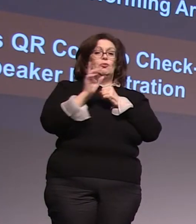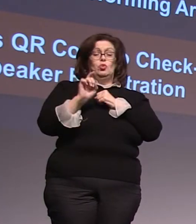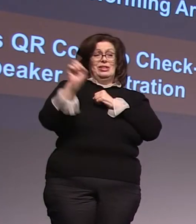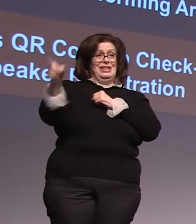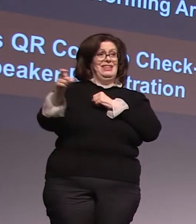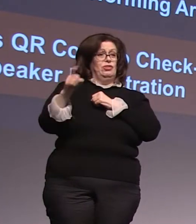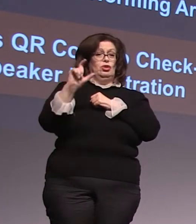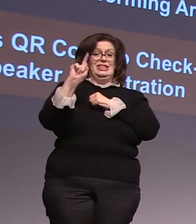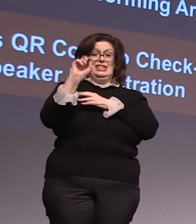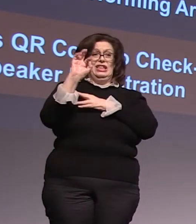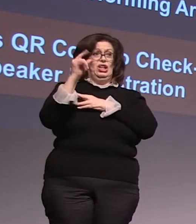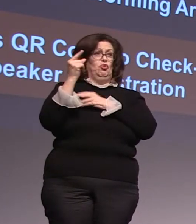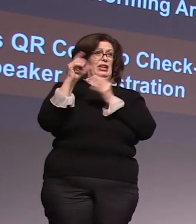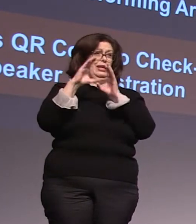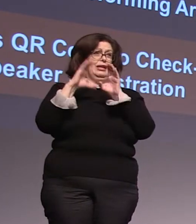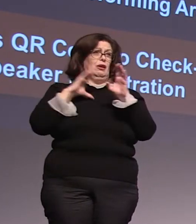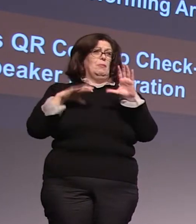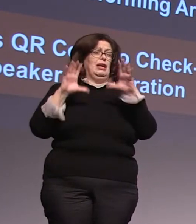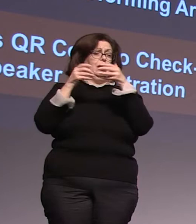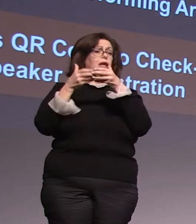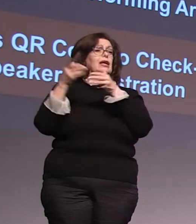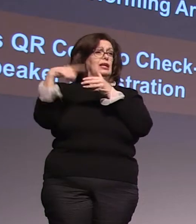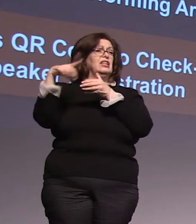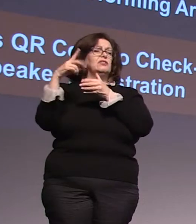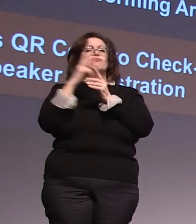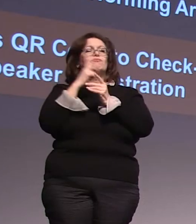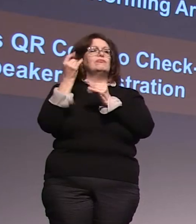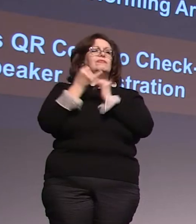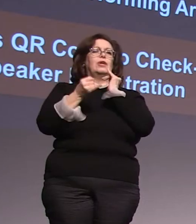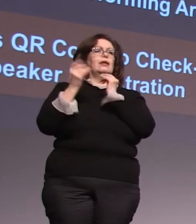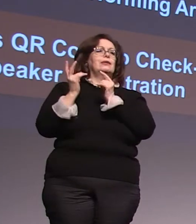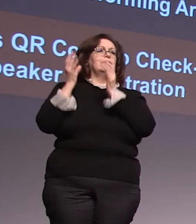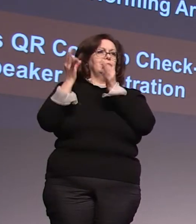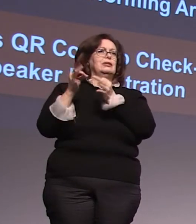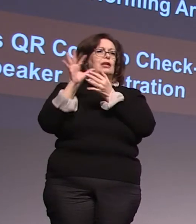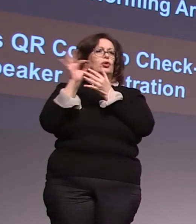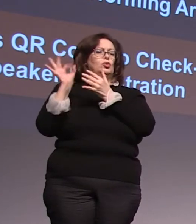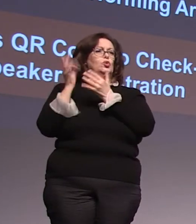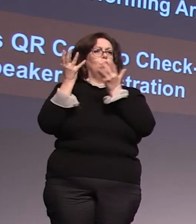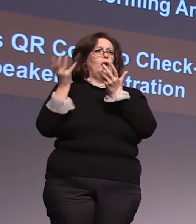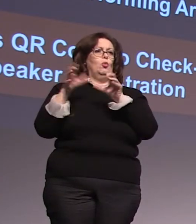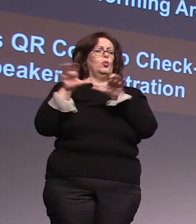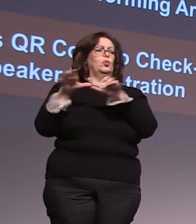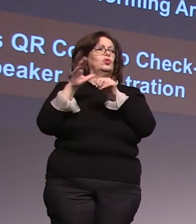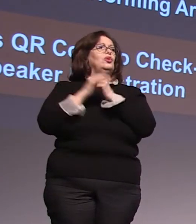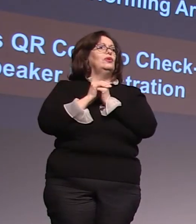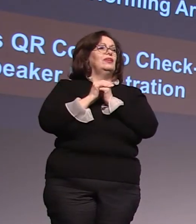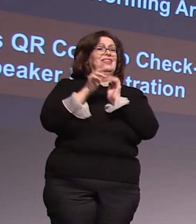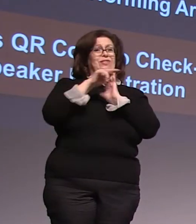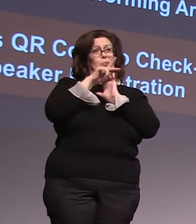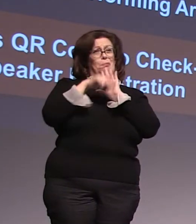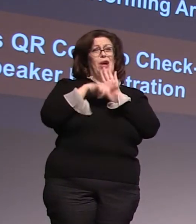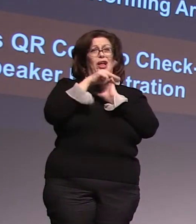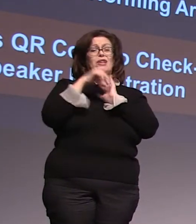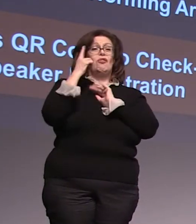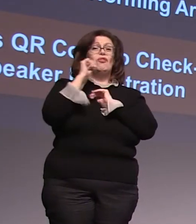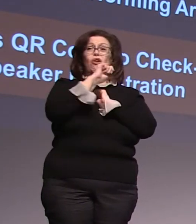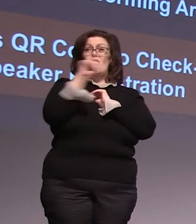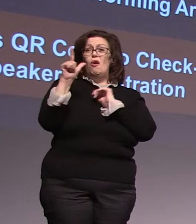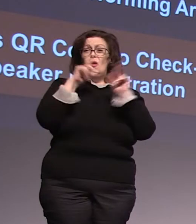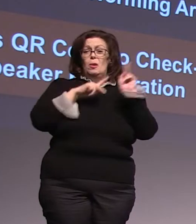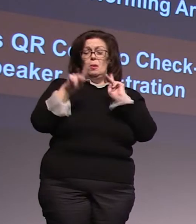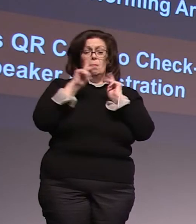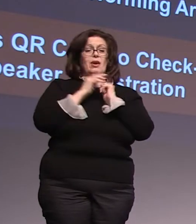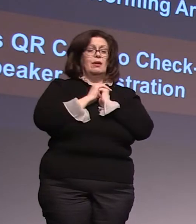review those recommendations and ultimately will create it that way. I firmly believe that good policy requires the voice of the people who are represented in